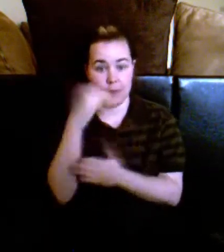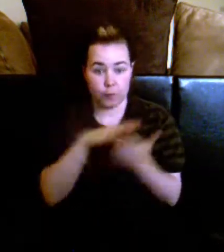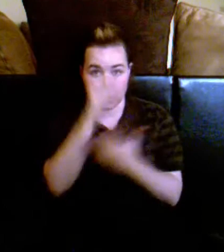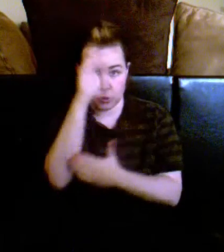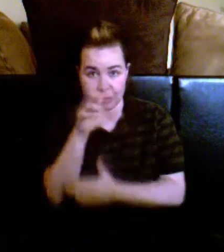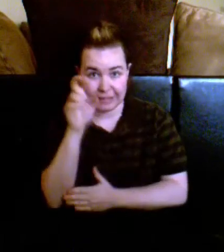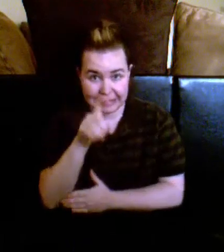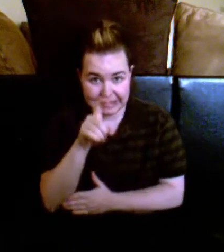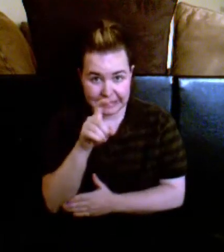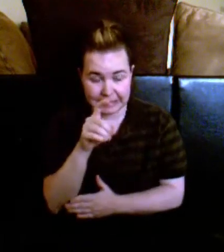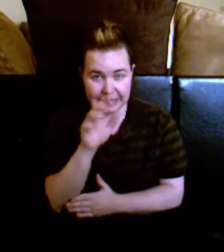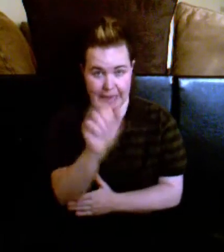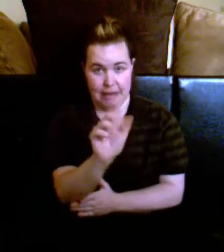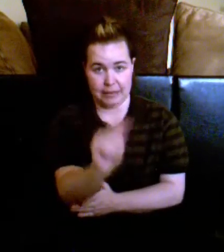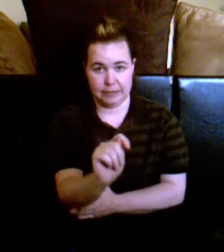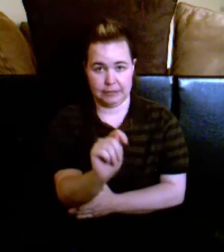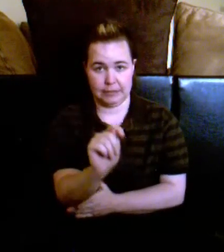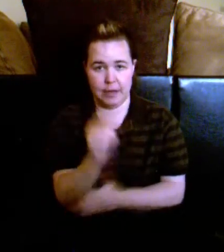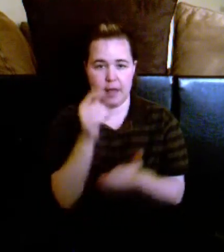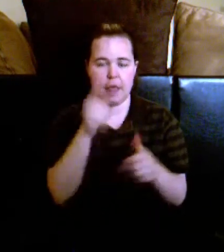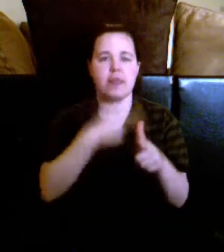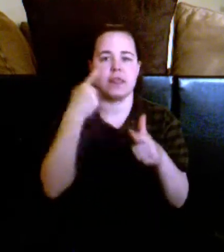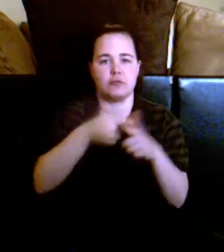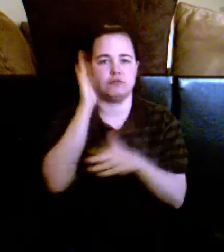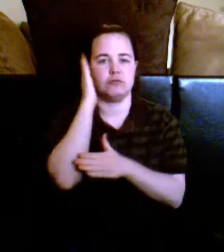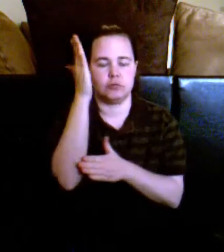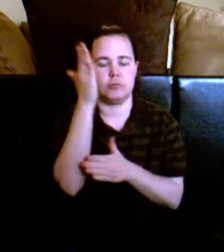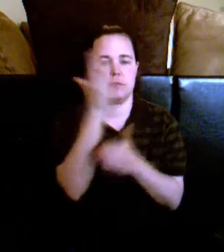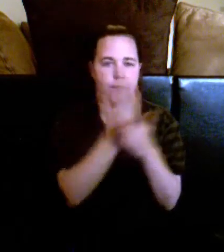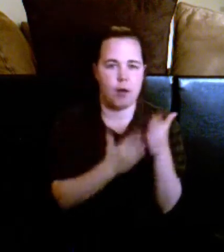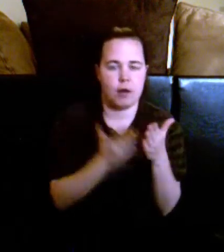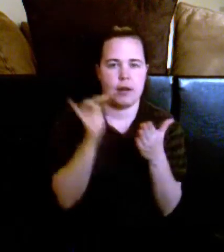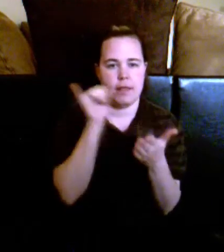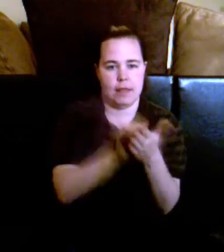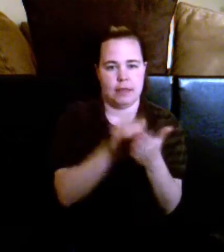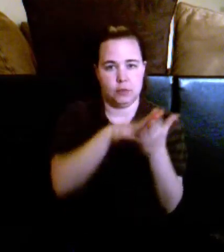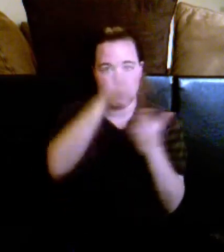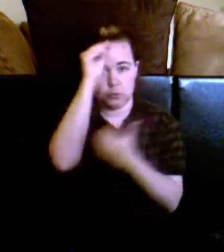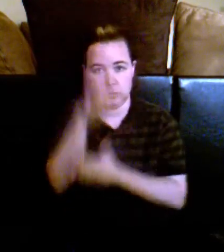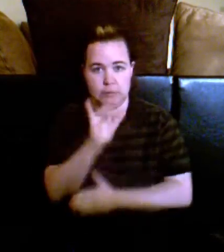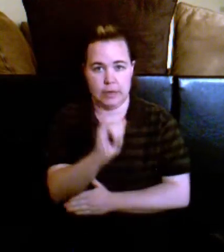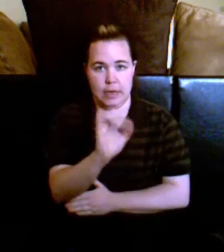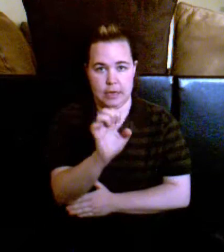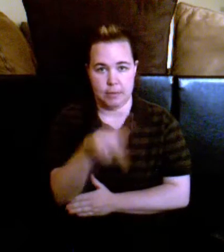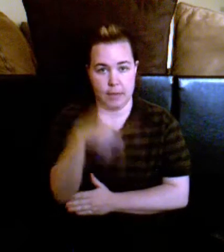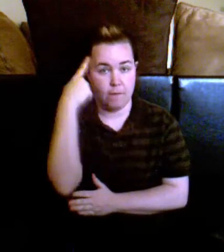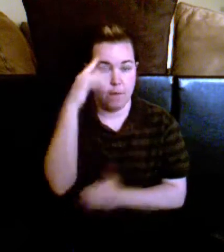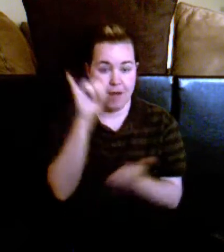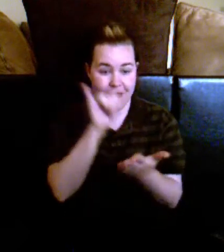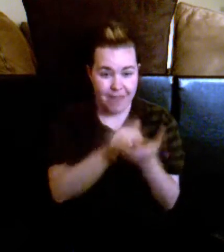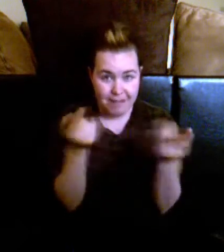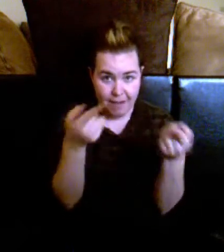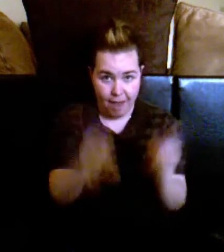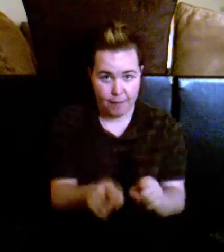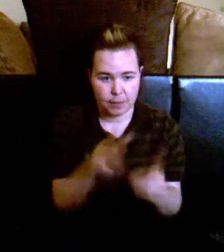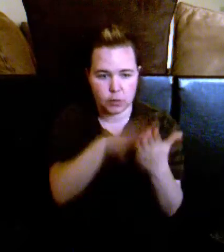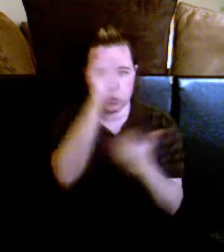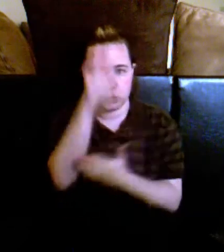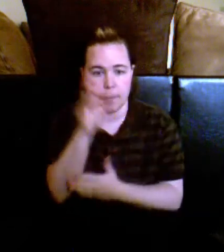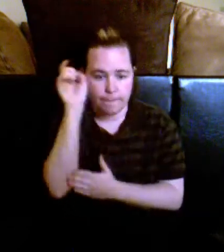assistive technology, then it should be part of the student's IEP. In order for that to happen, the student needs to be